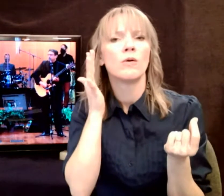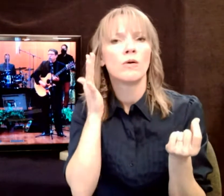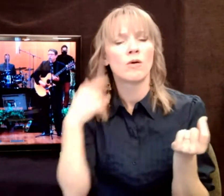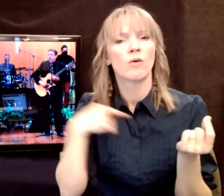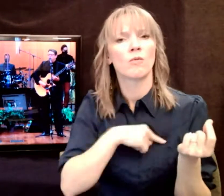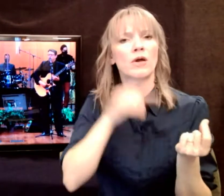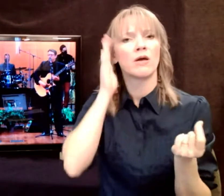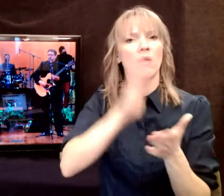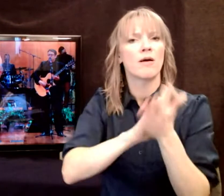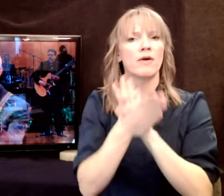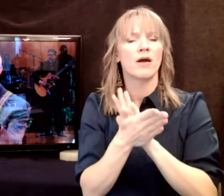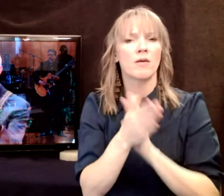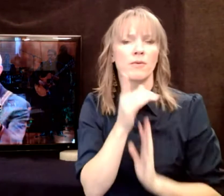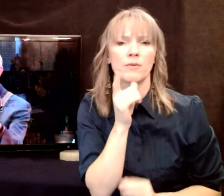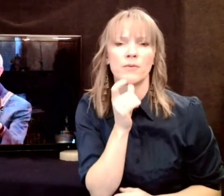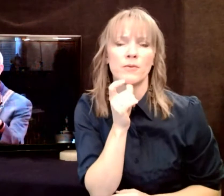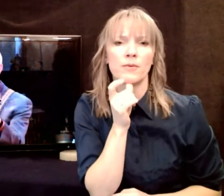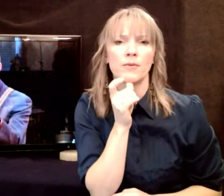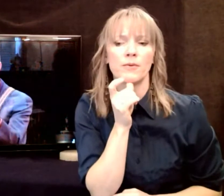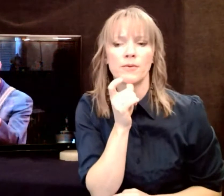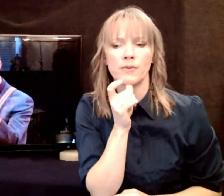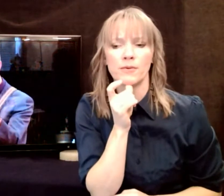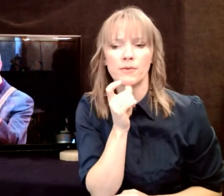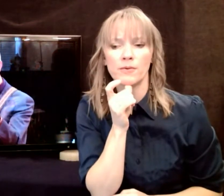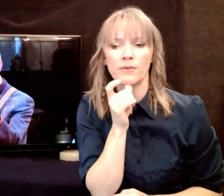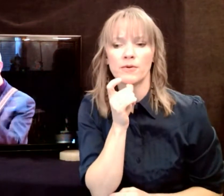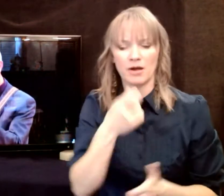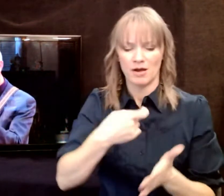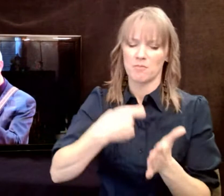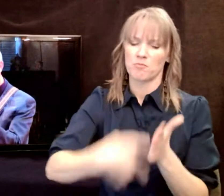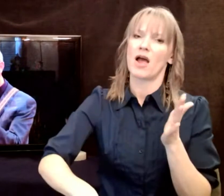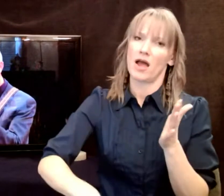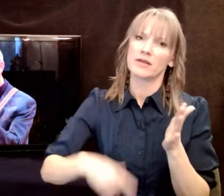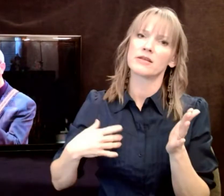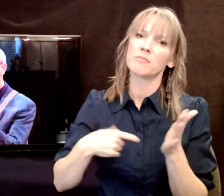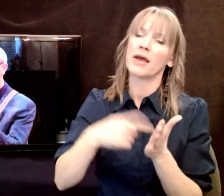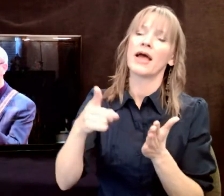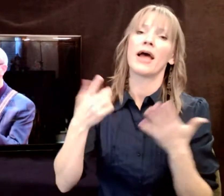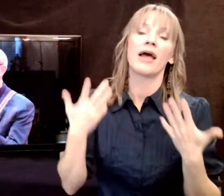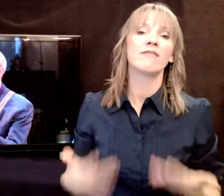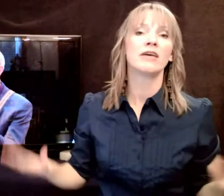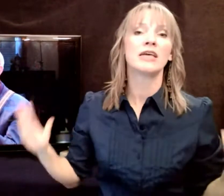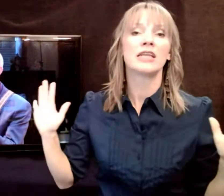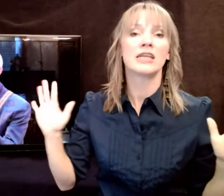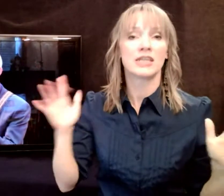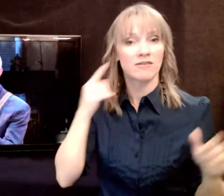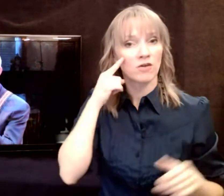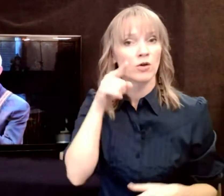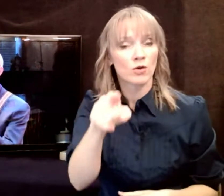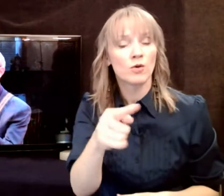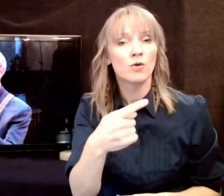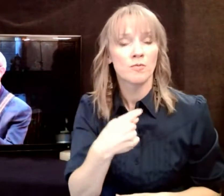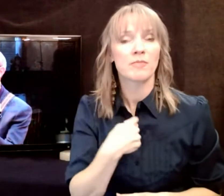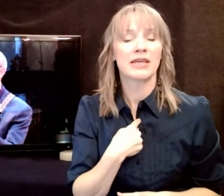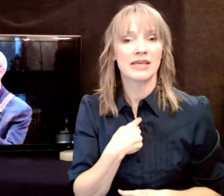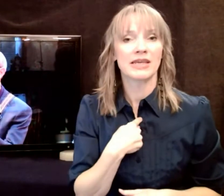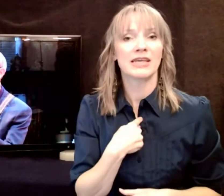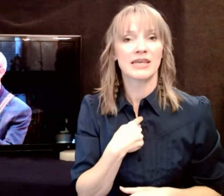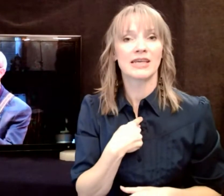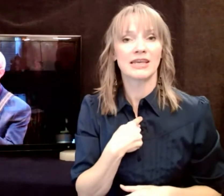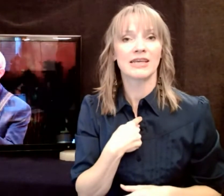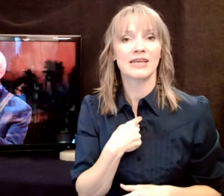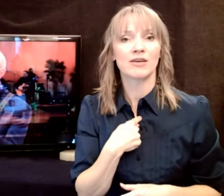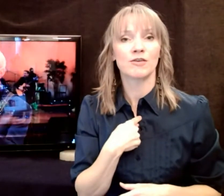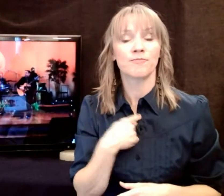Who will we be? The price was paid for you and